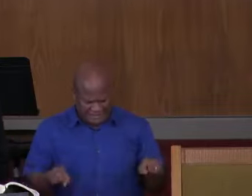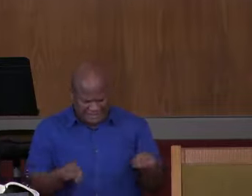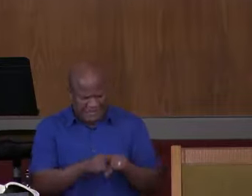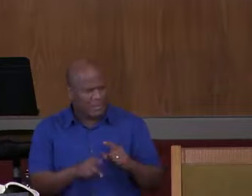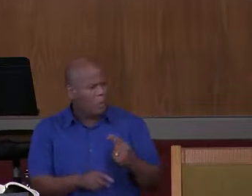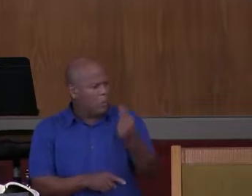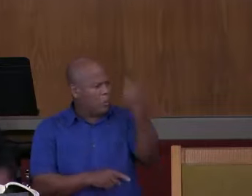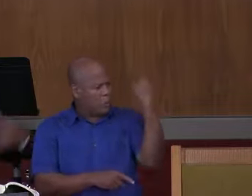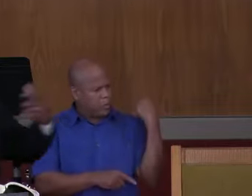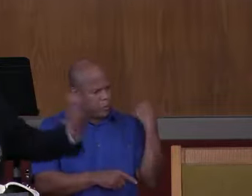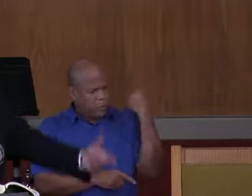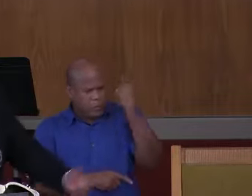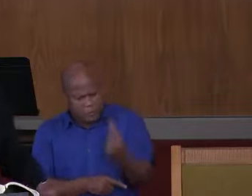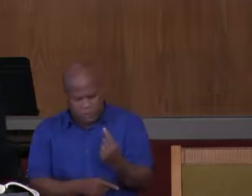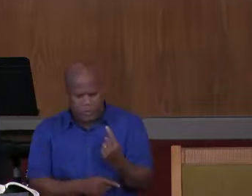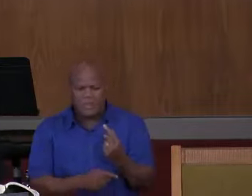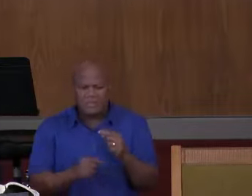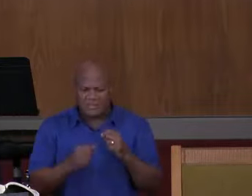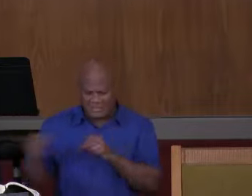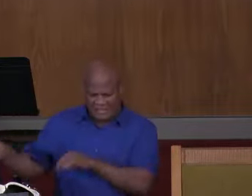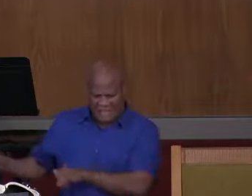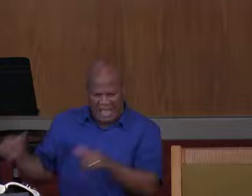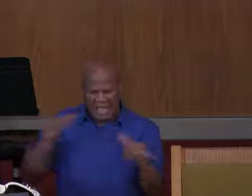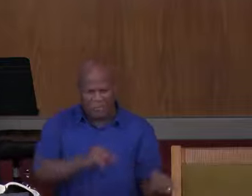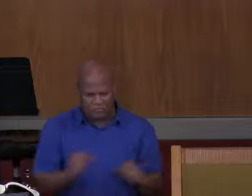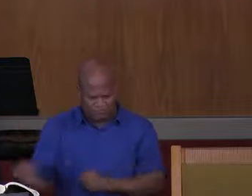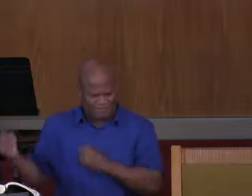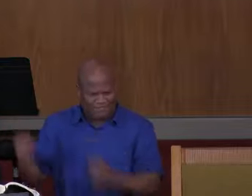then, for war, for going and coming.